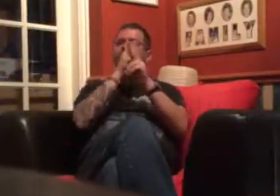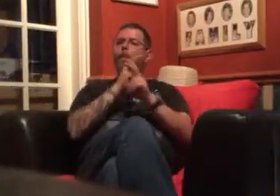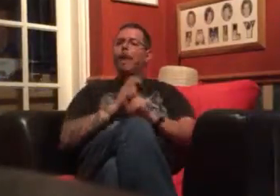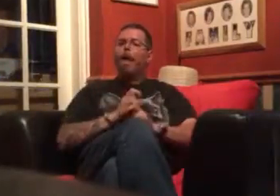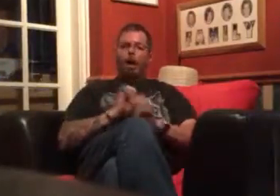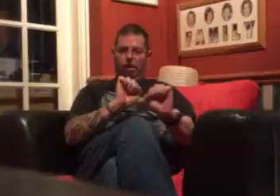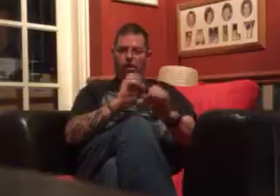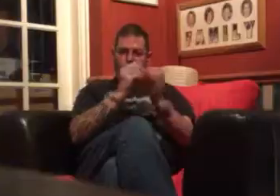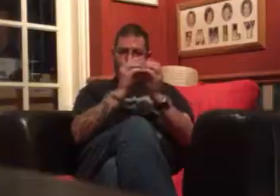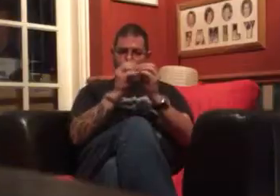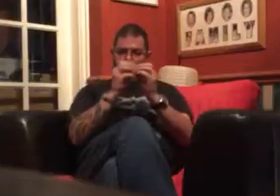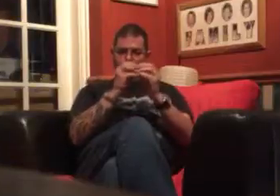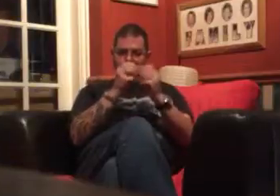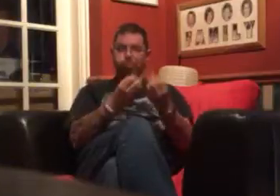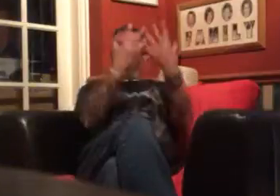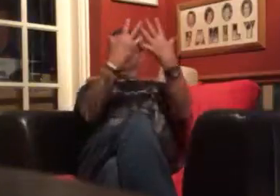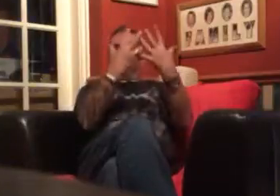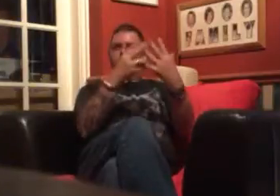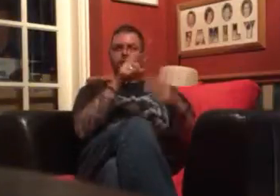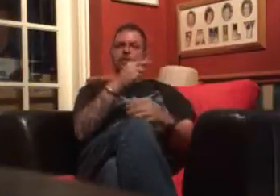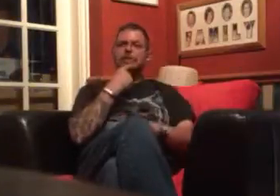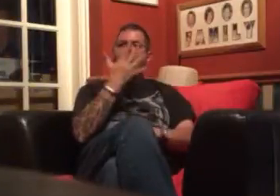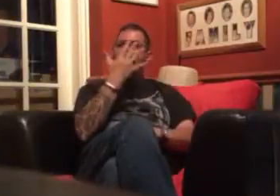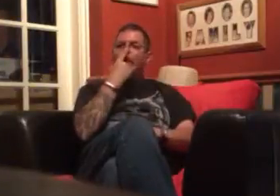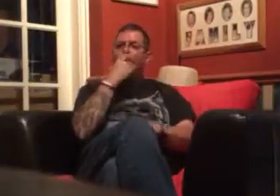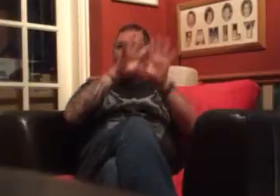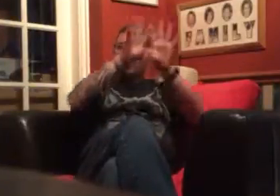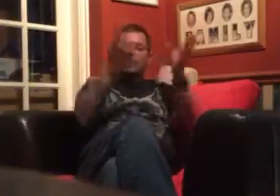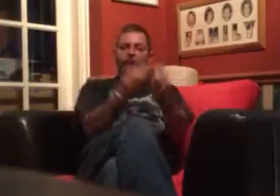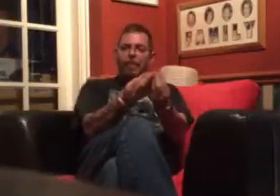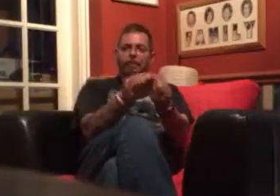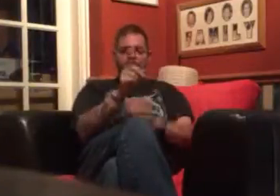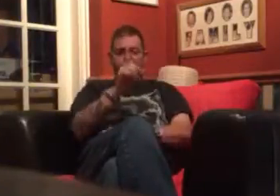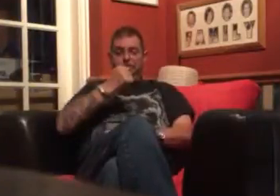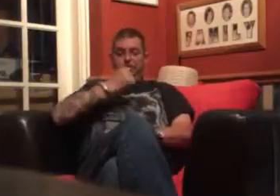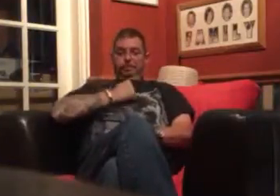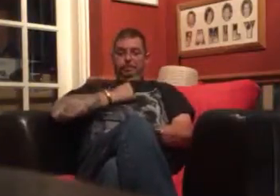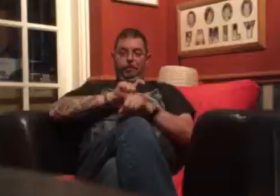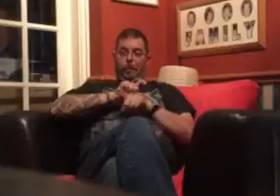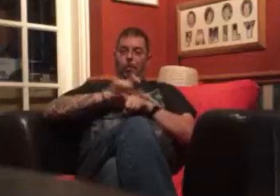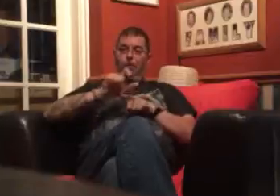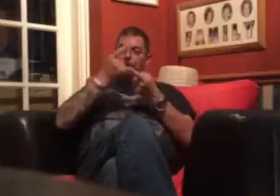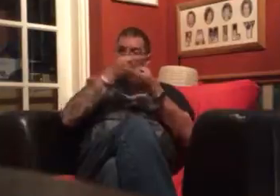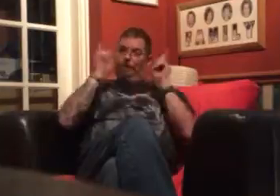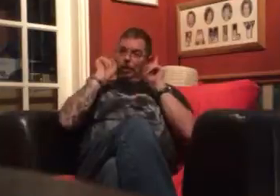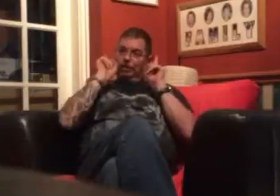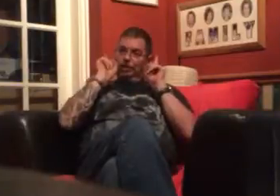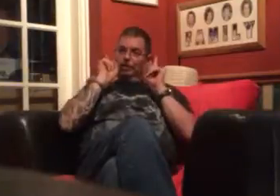So the system have got their own formula where they create these into the form of points and see what their overall total is. We